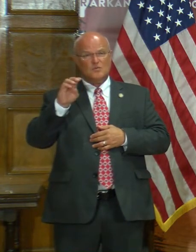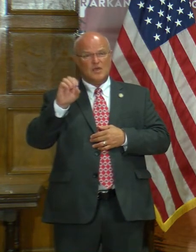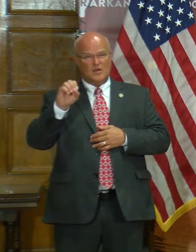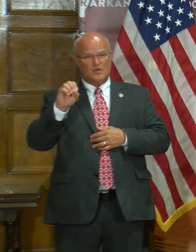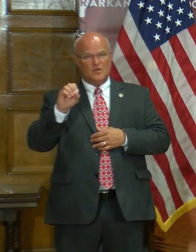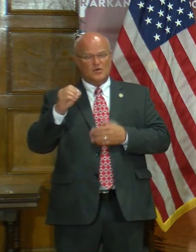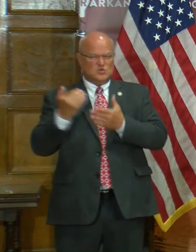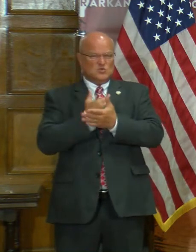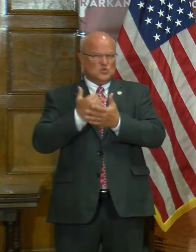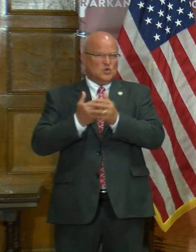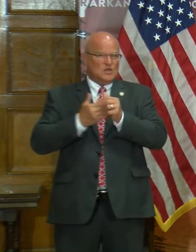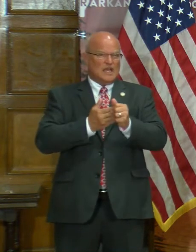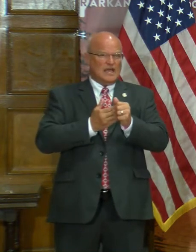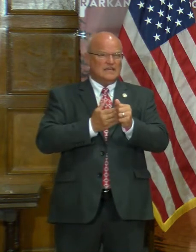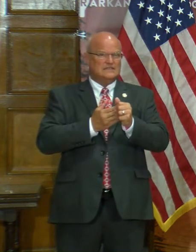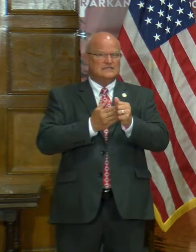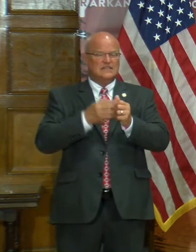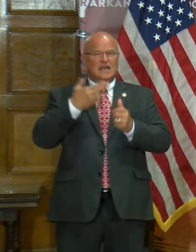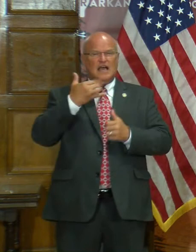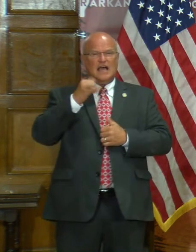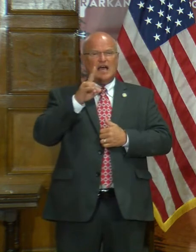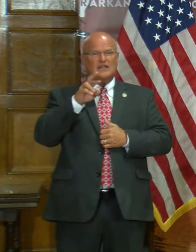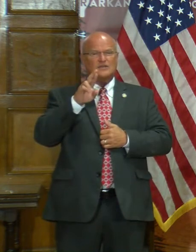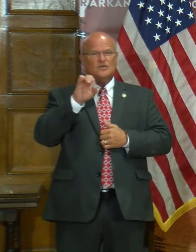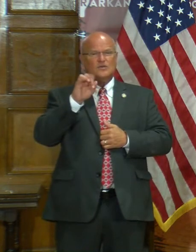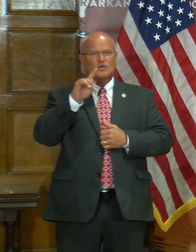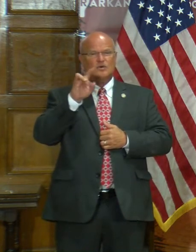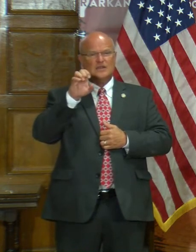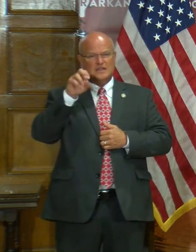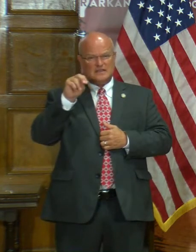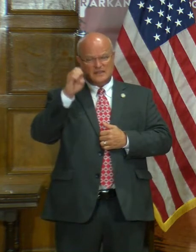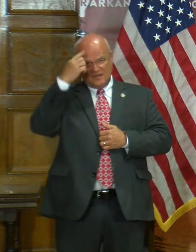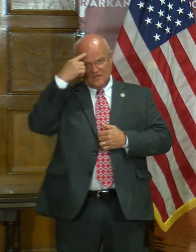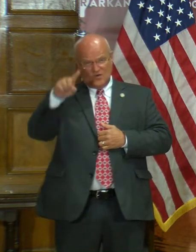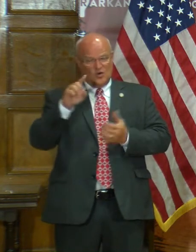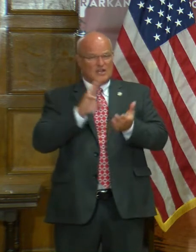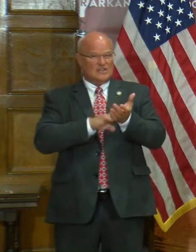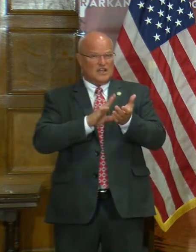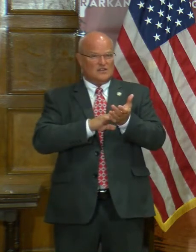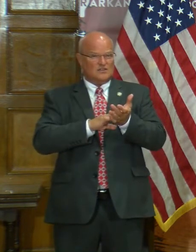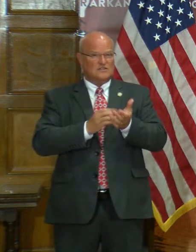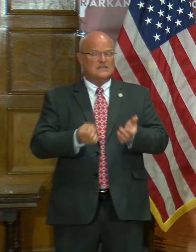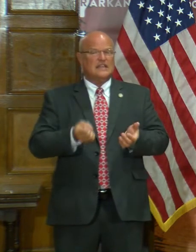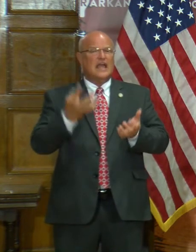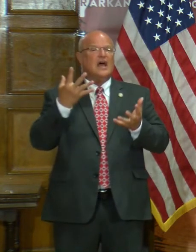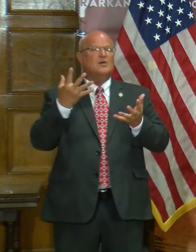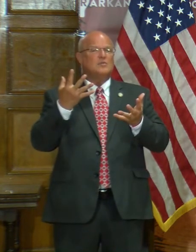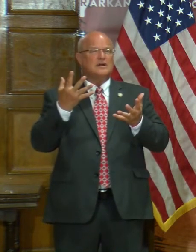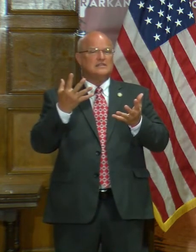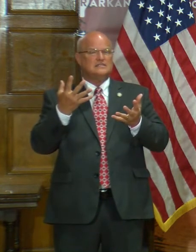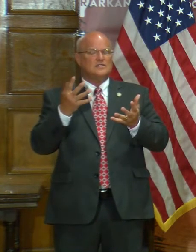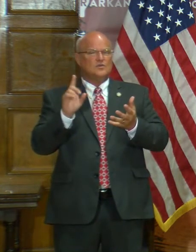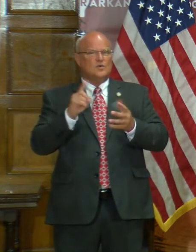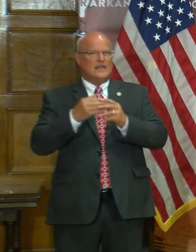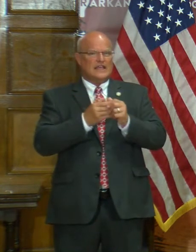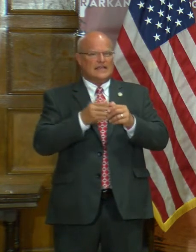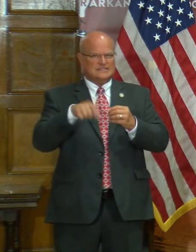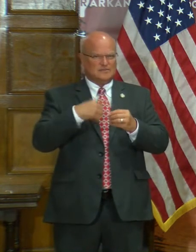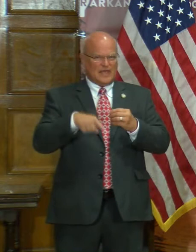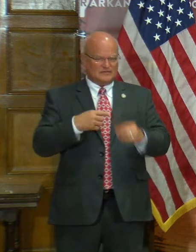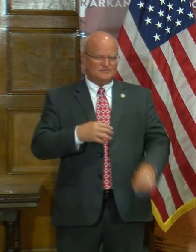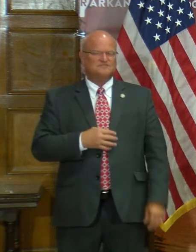guidance on hydrochloroquine for Arkansas physicians, and given for how much that's in the news, I'm wondering what that guidance is